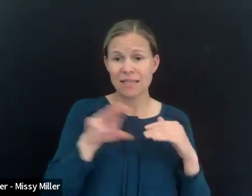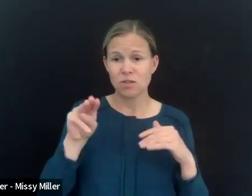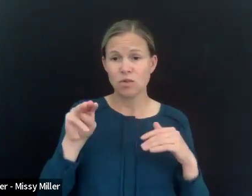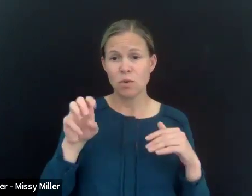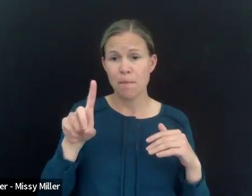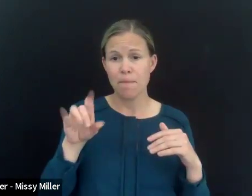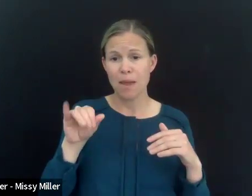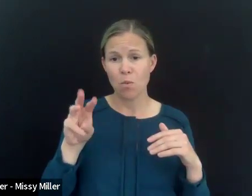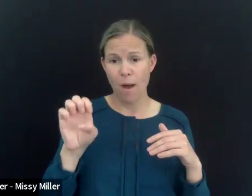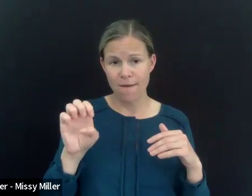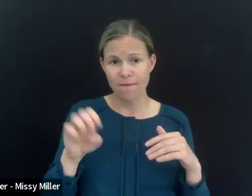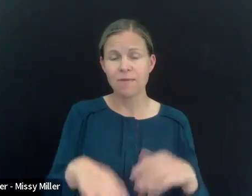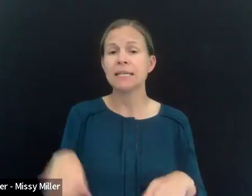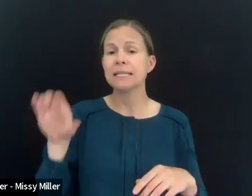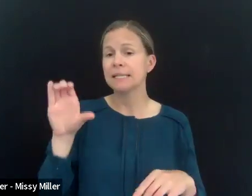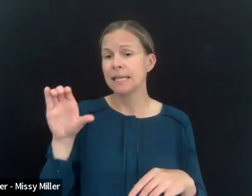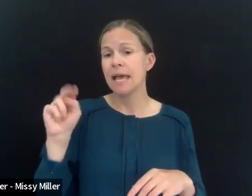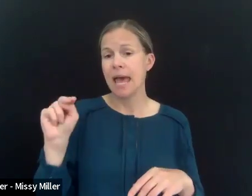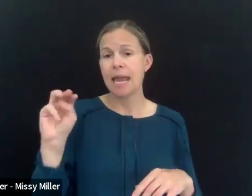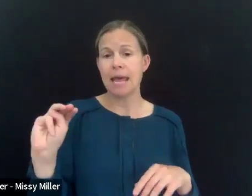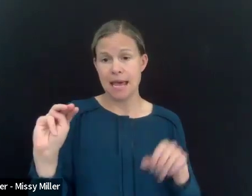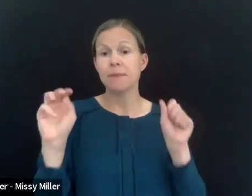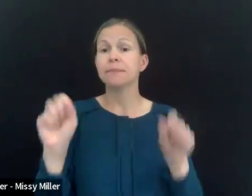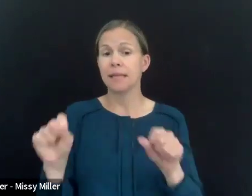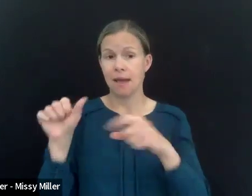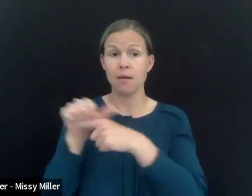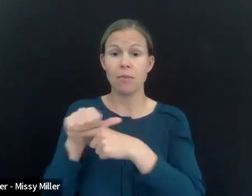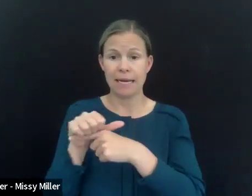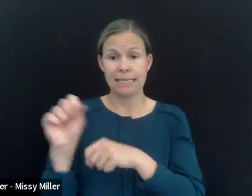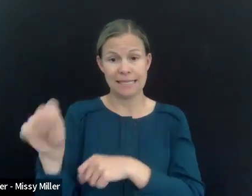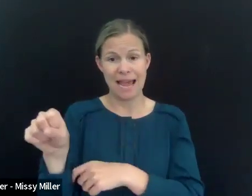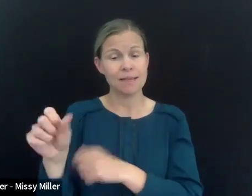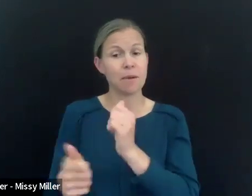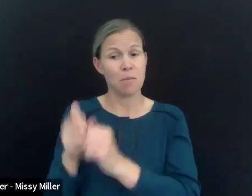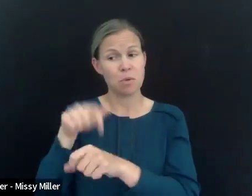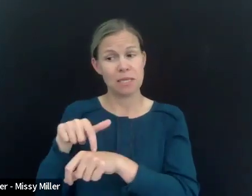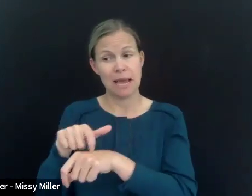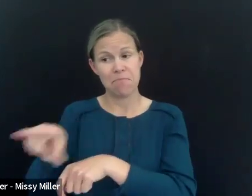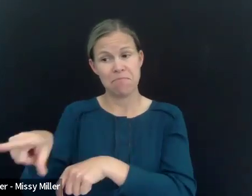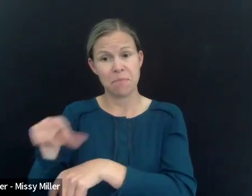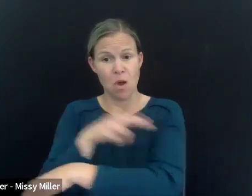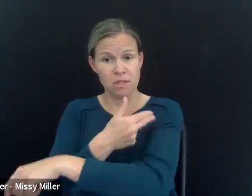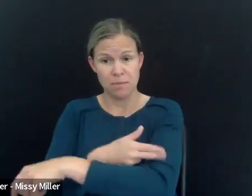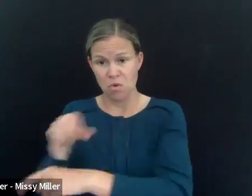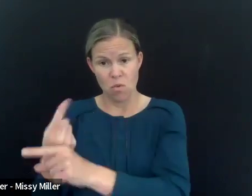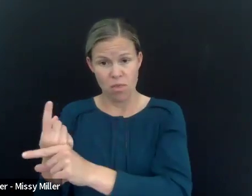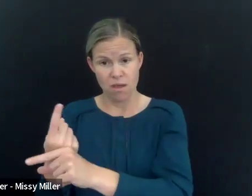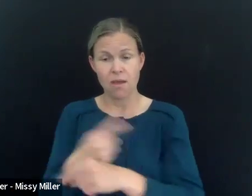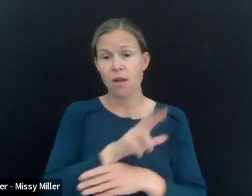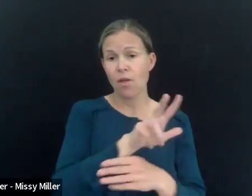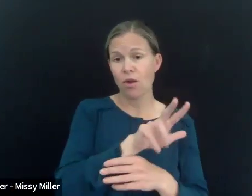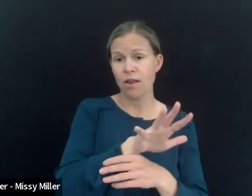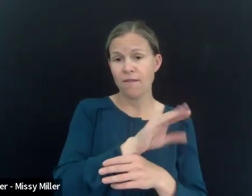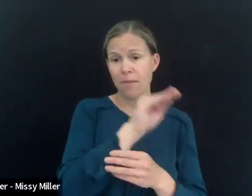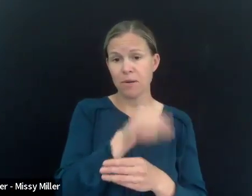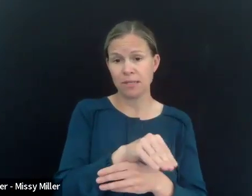though CNMs are allowed to practice, but that's more so in hospital in our state. 35% of Georgia